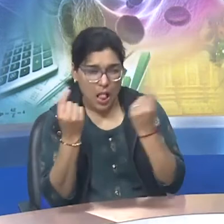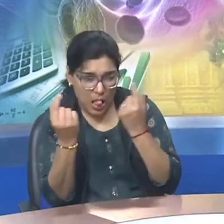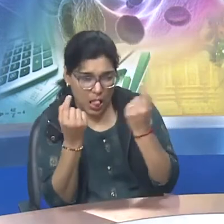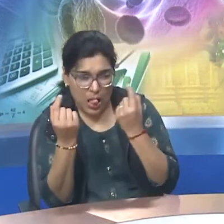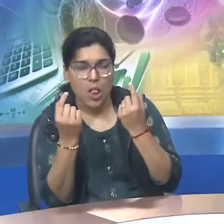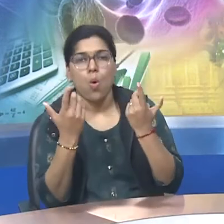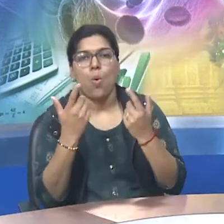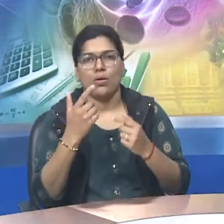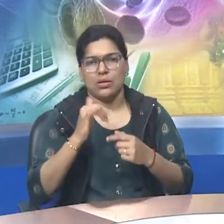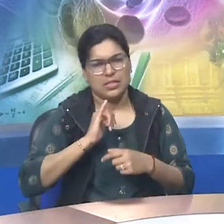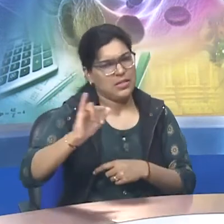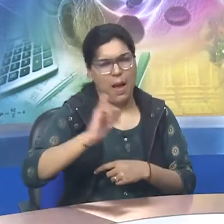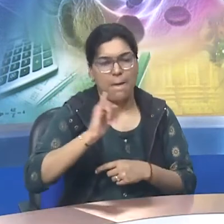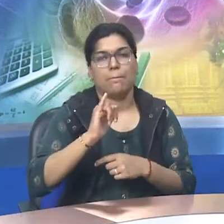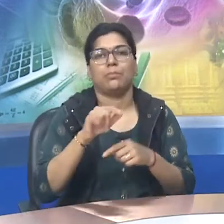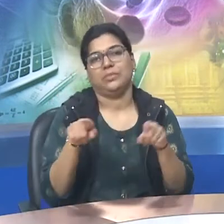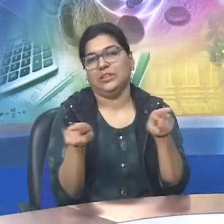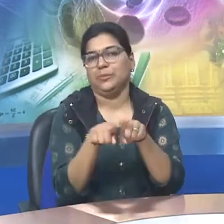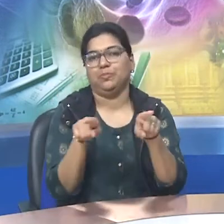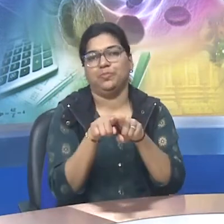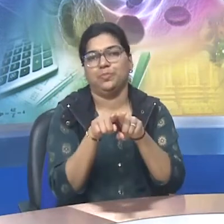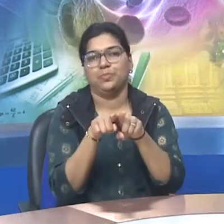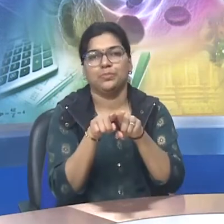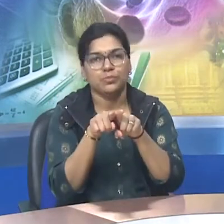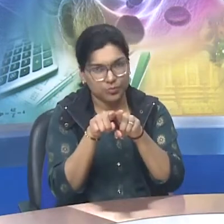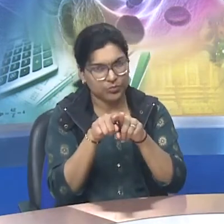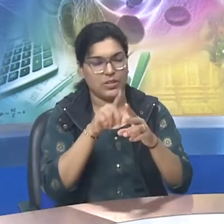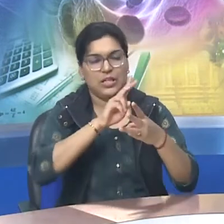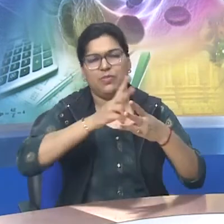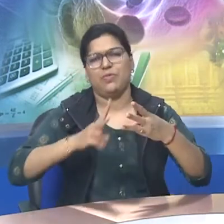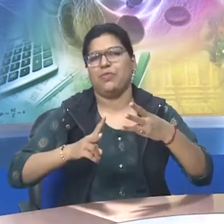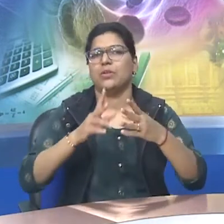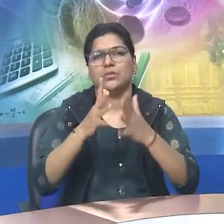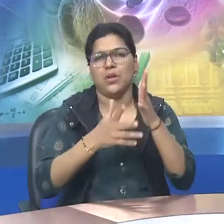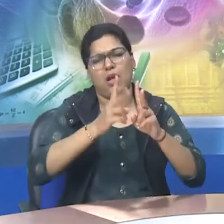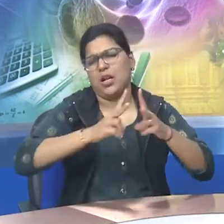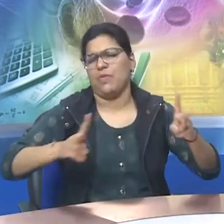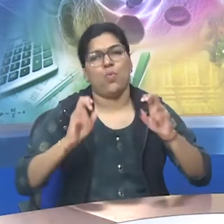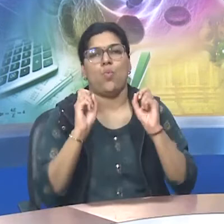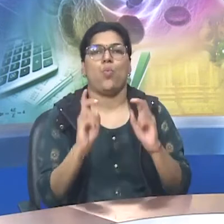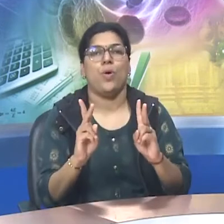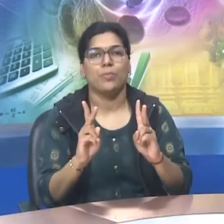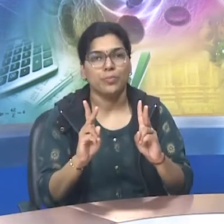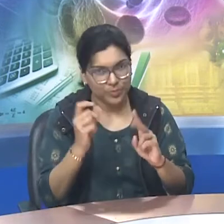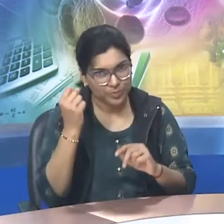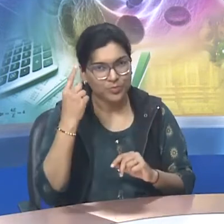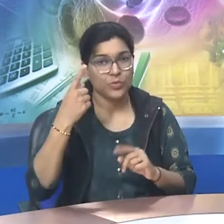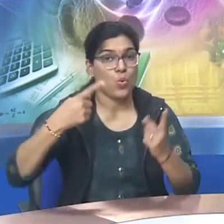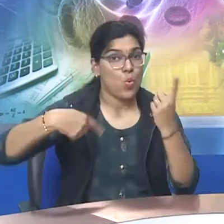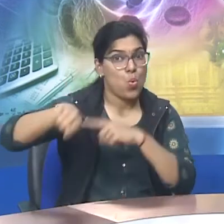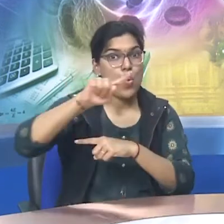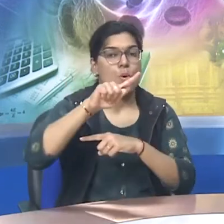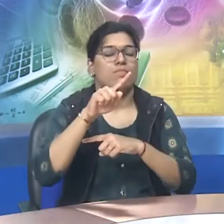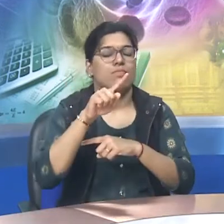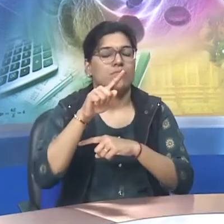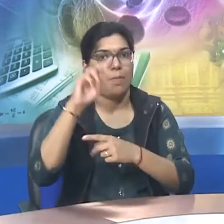as me or this like, so these sign we need to understand for using